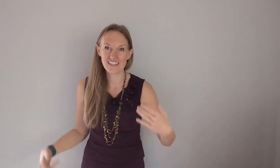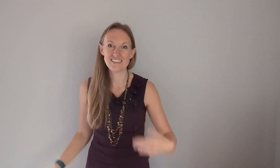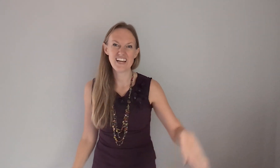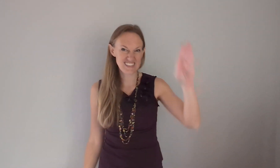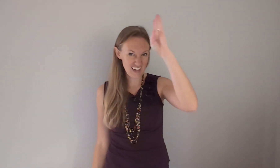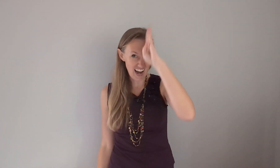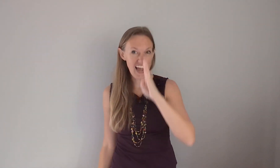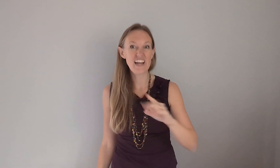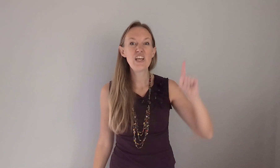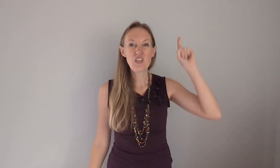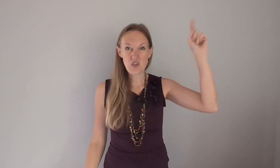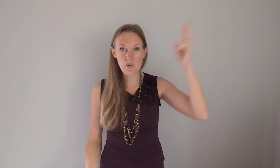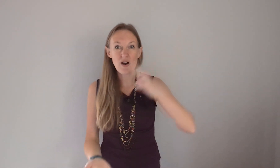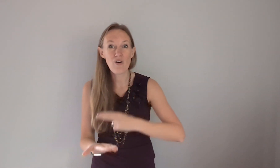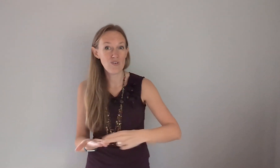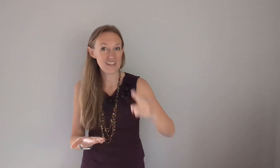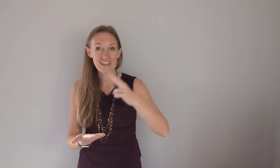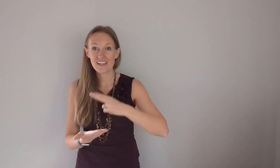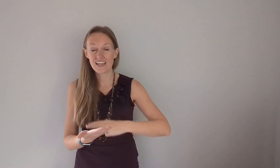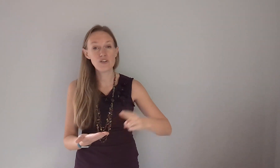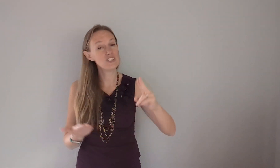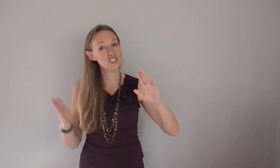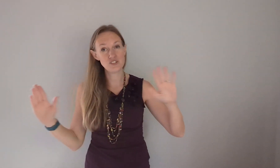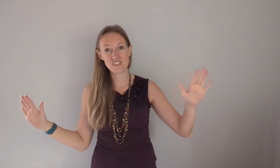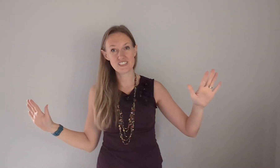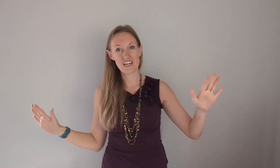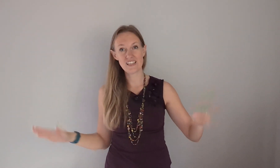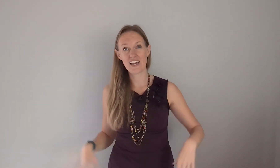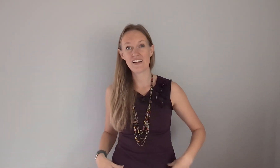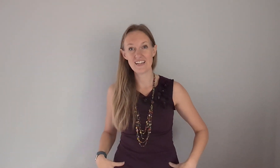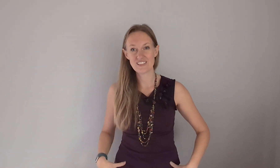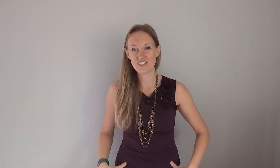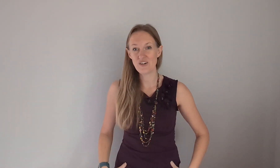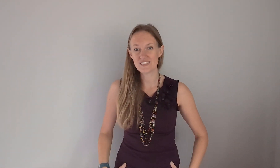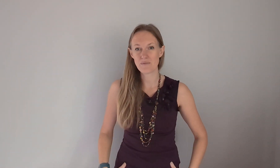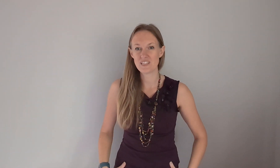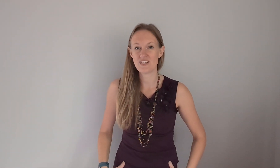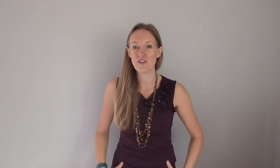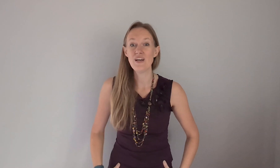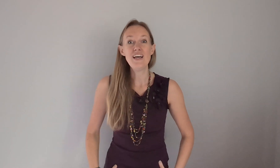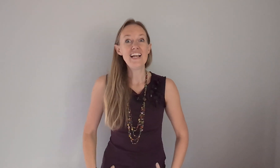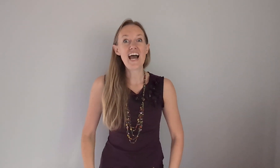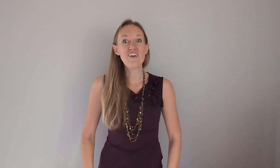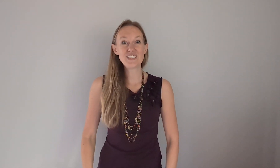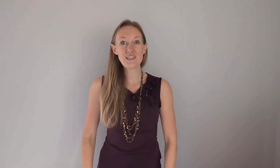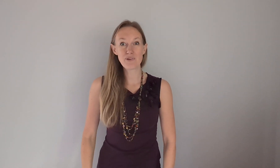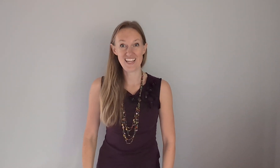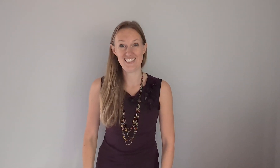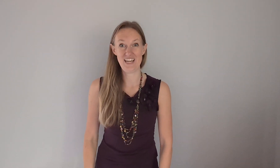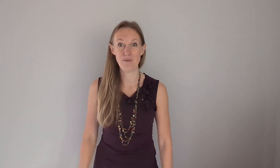says, yes, God, you are holy. Okay, you can choose to sign that yes or no. It's up to you. Now on to the bridge that